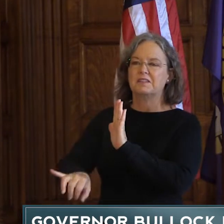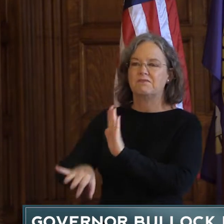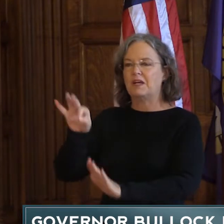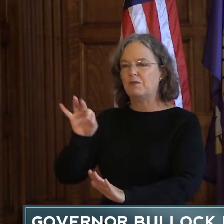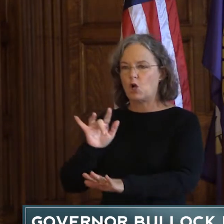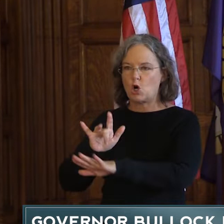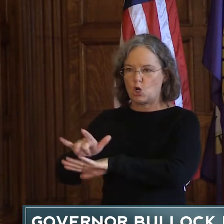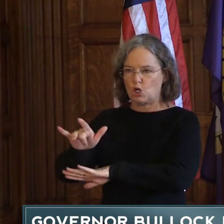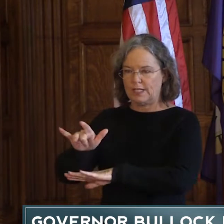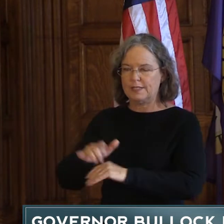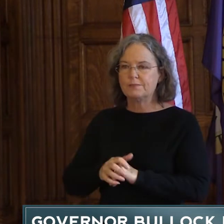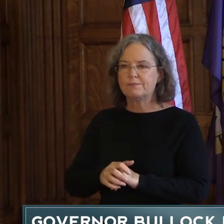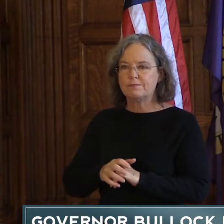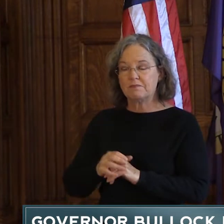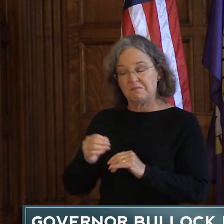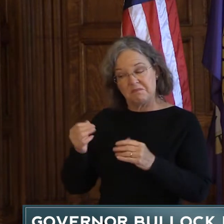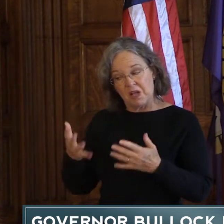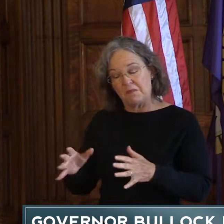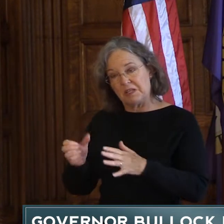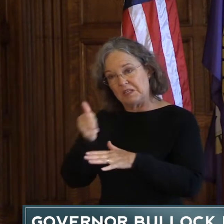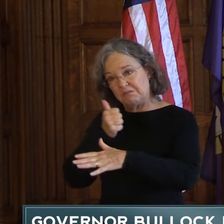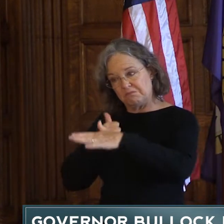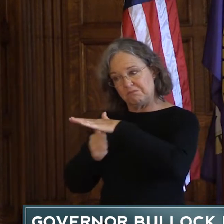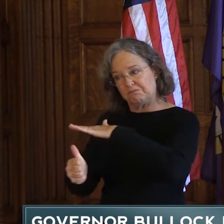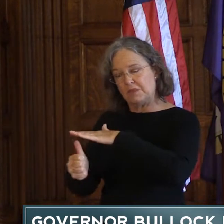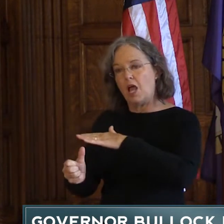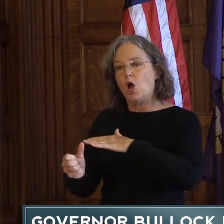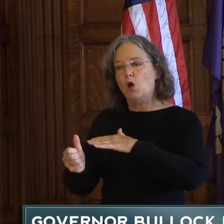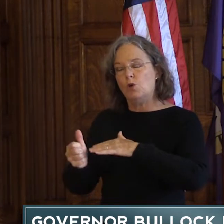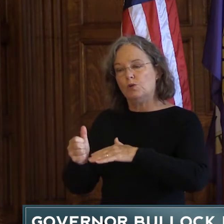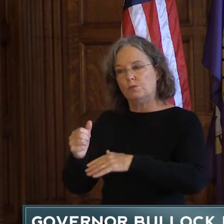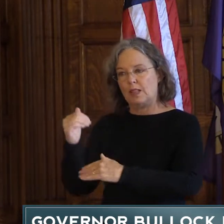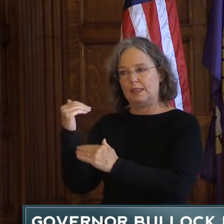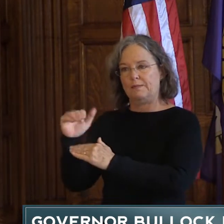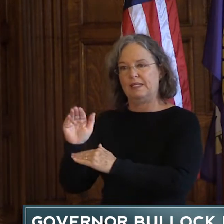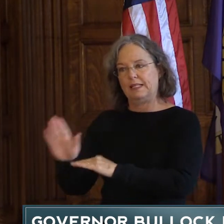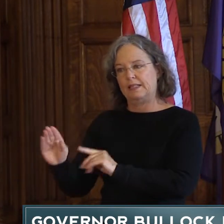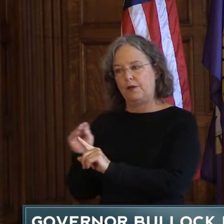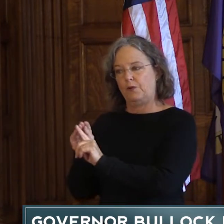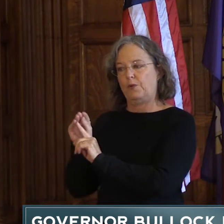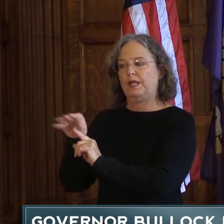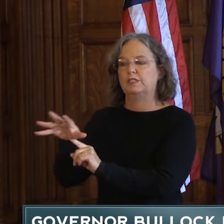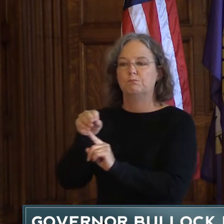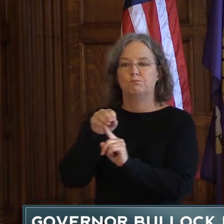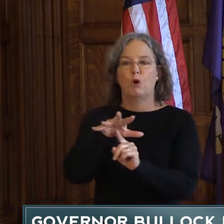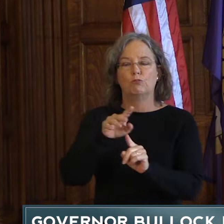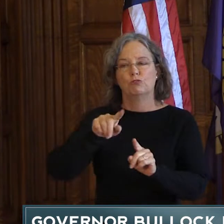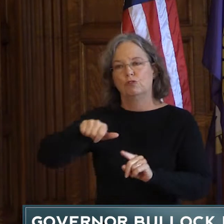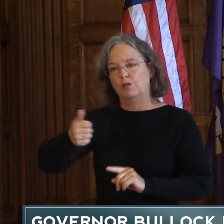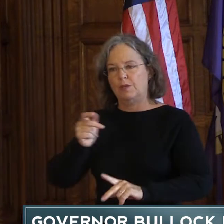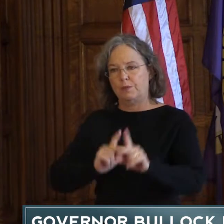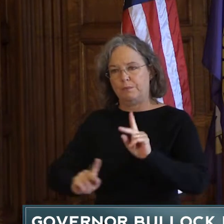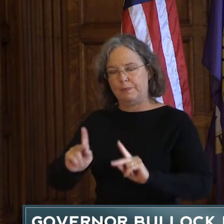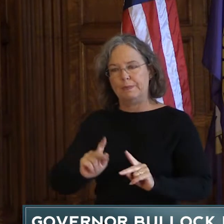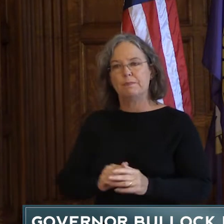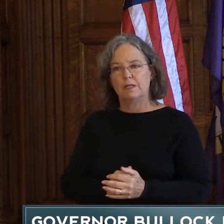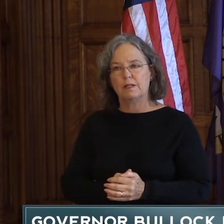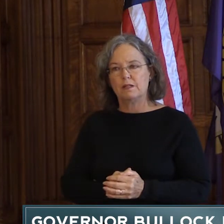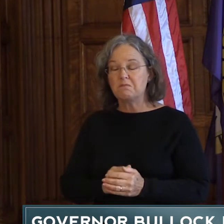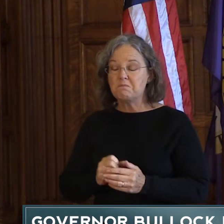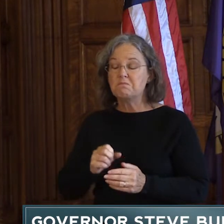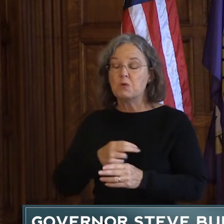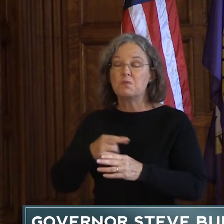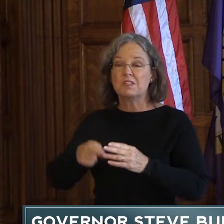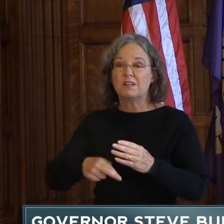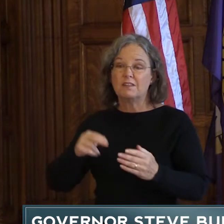illness and were already restricting their exposure to other individuals, which resulted in fewer